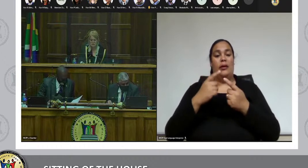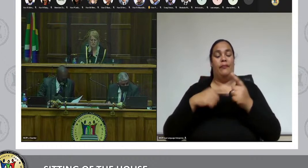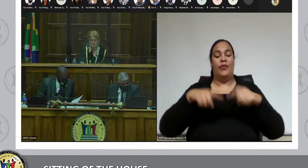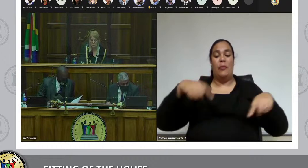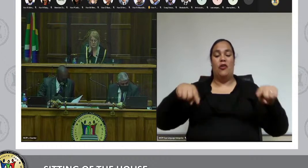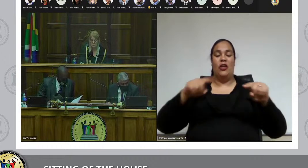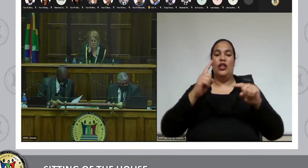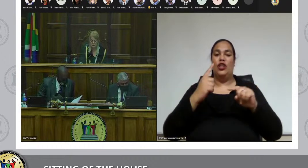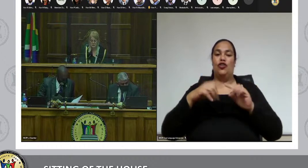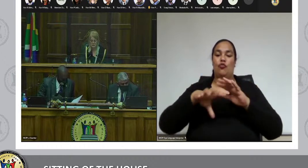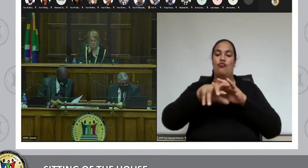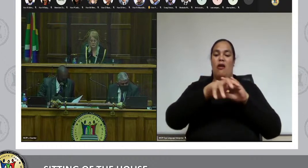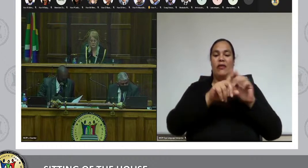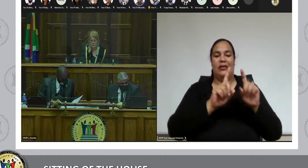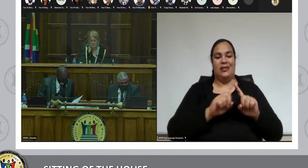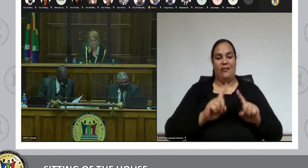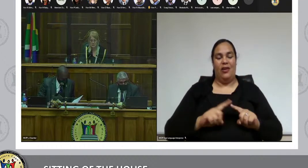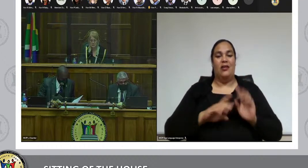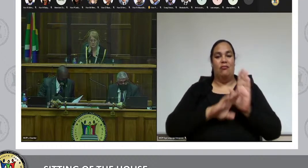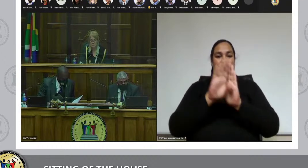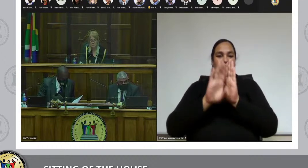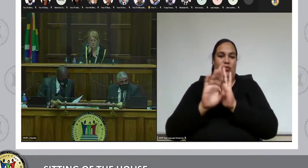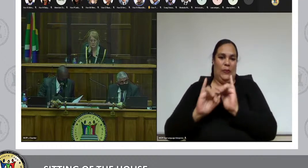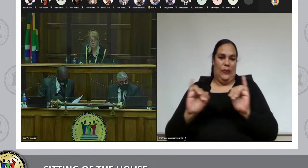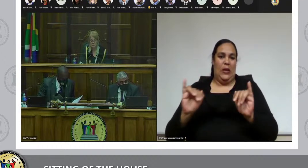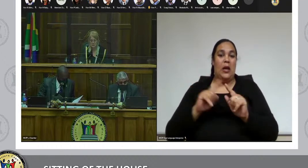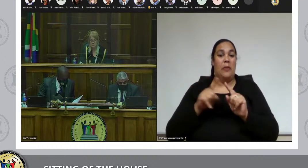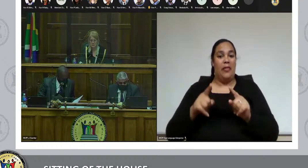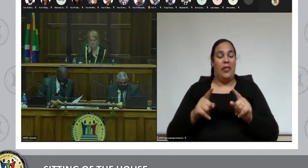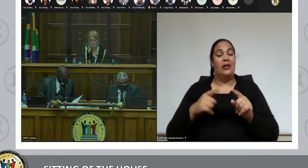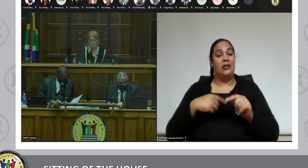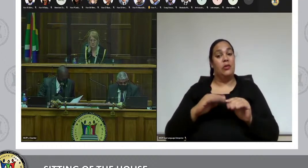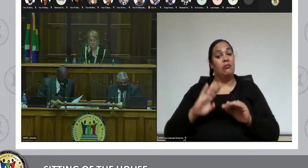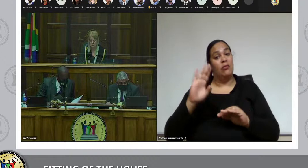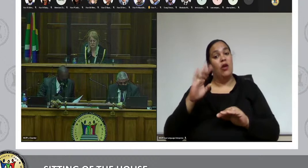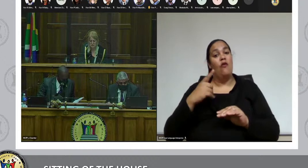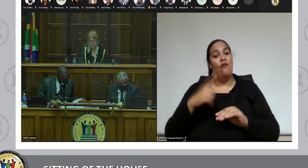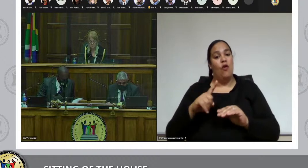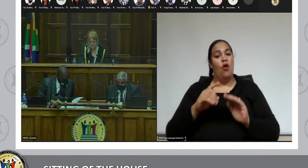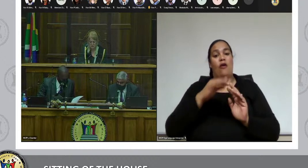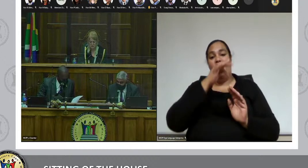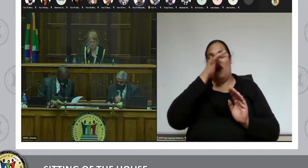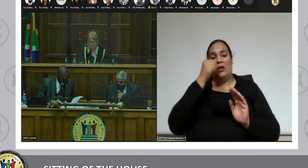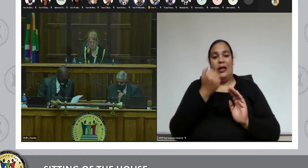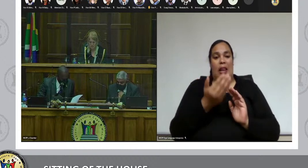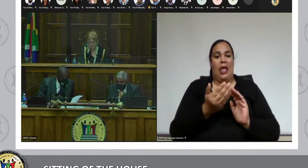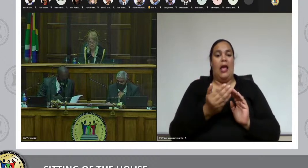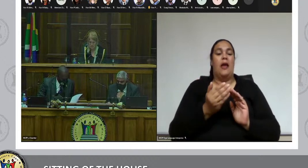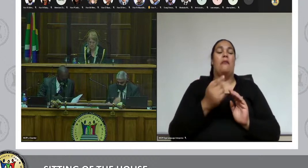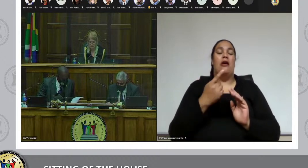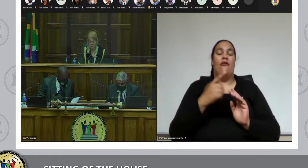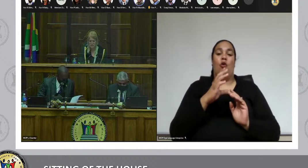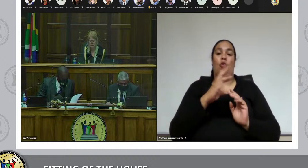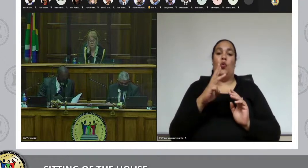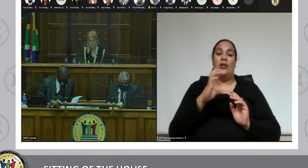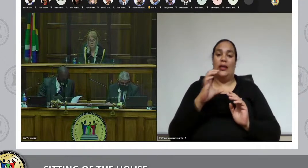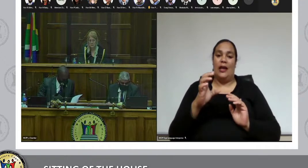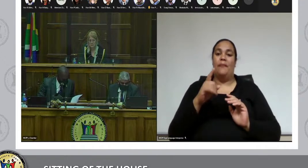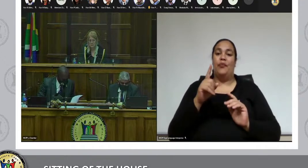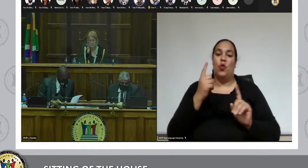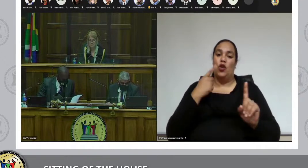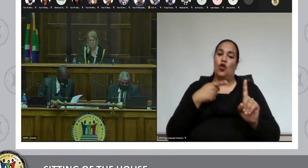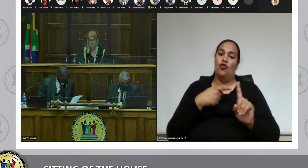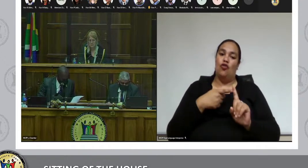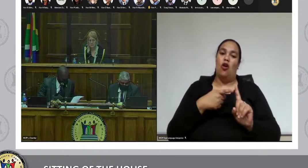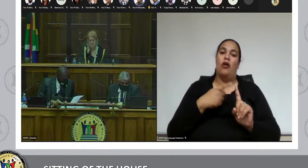of the provinces, is progressive. I raise this deliberately to debunk the false claims and the notion of a Western Cape that is targeted